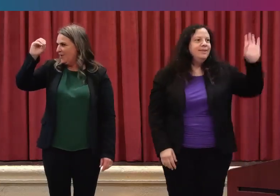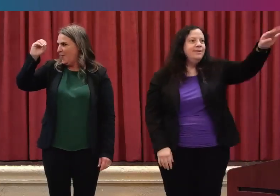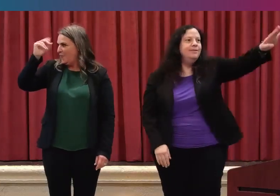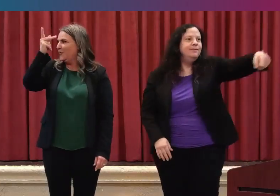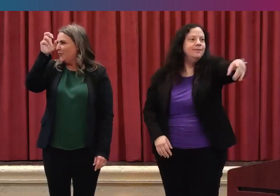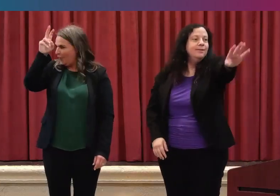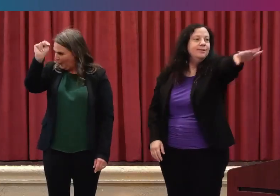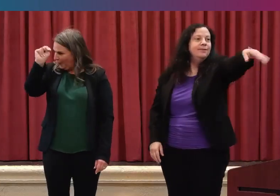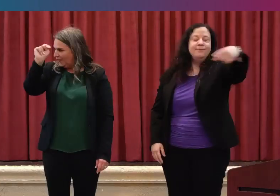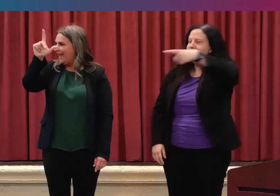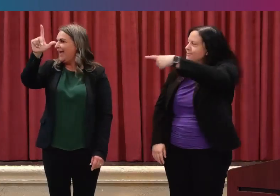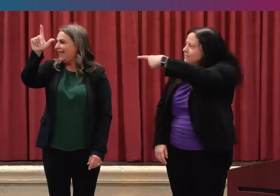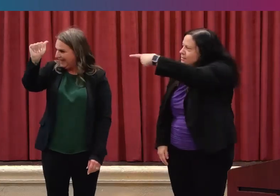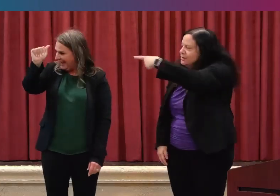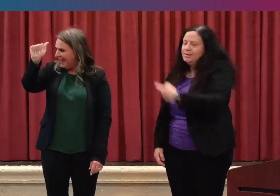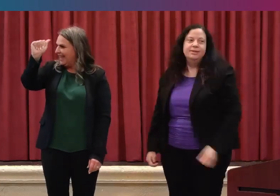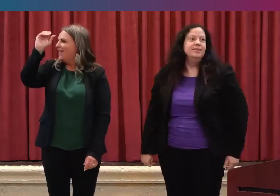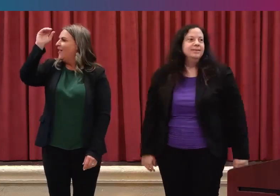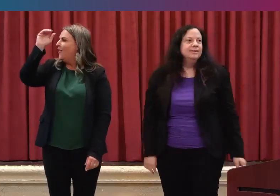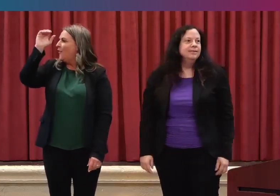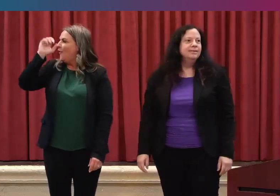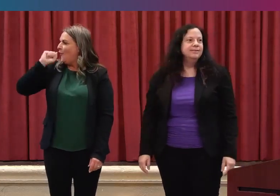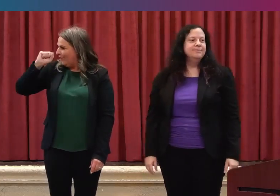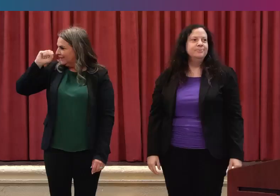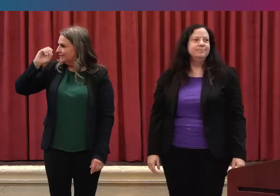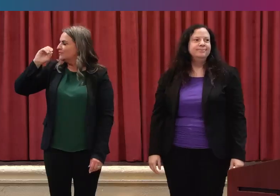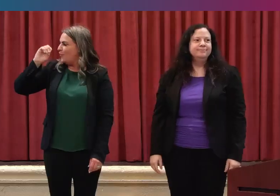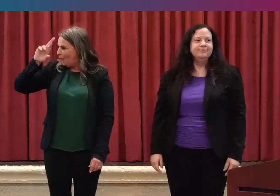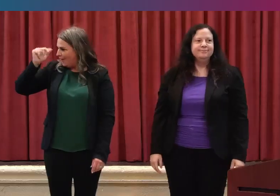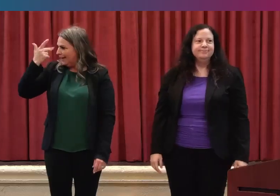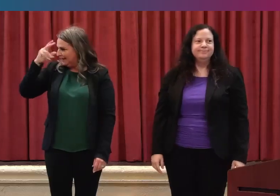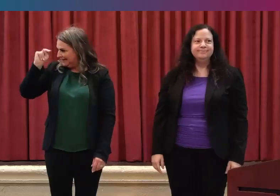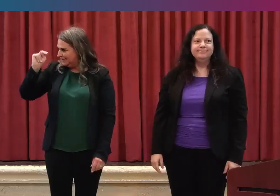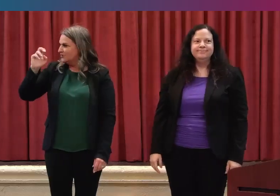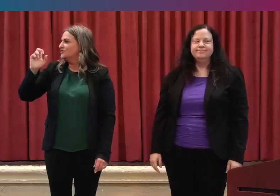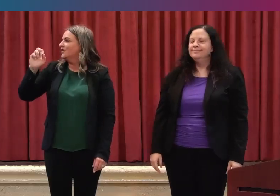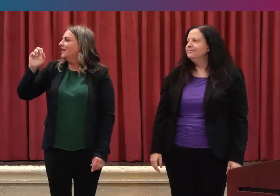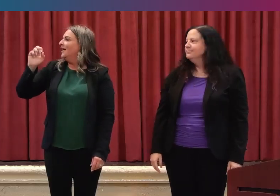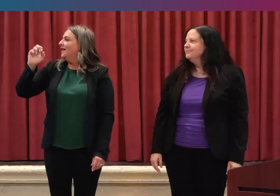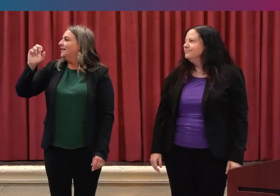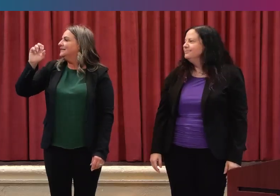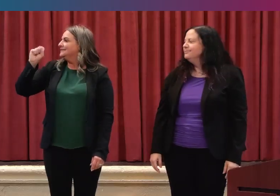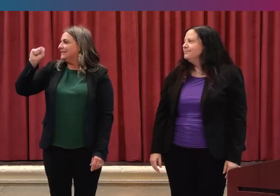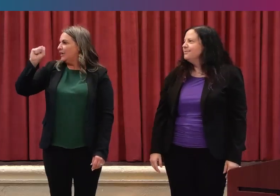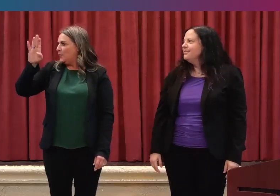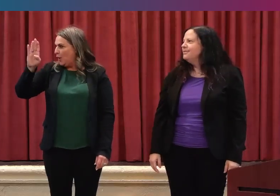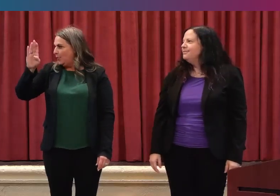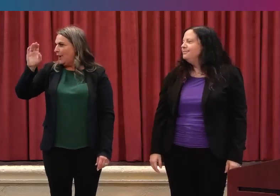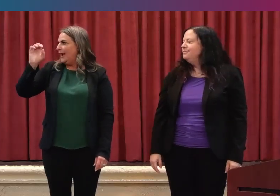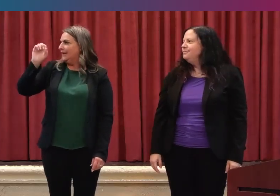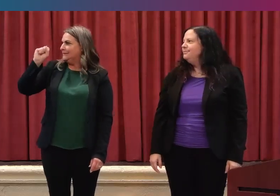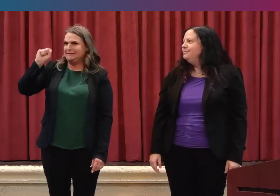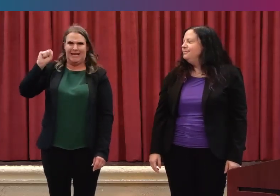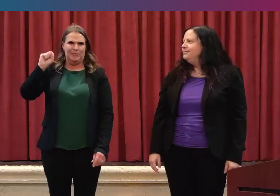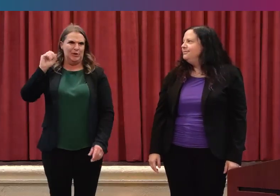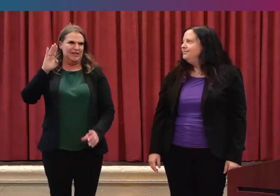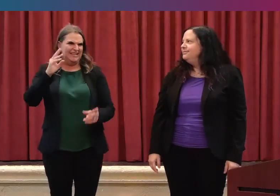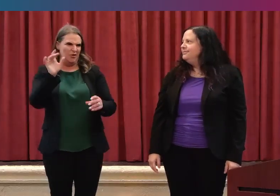So here they are listed out on the PowerPoint alongside a graphic of the state.